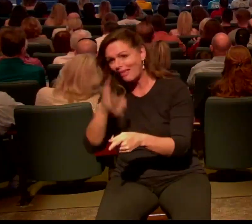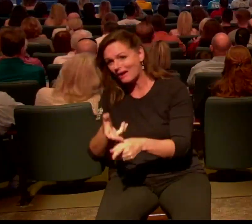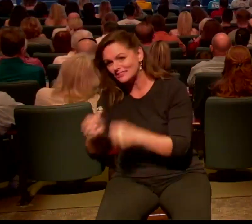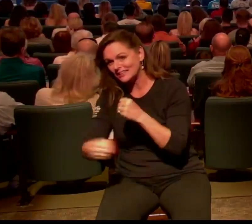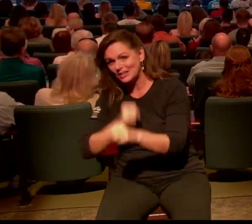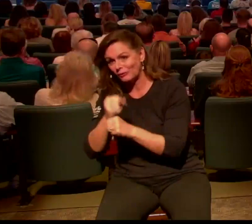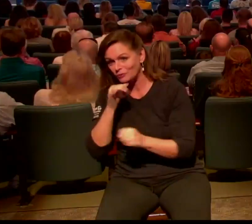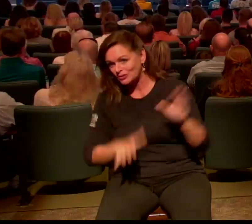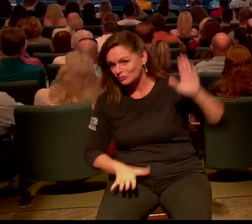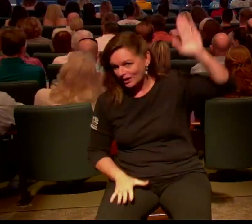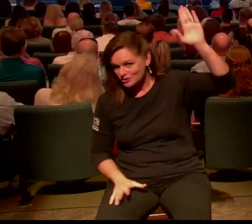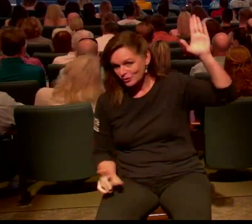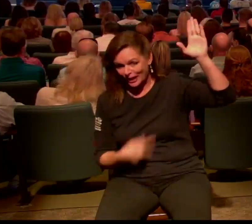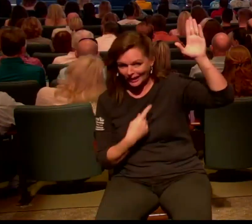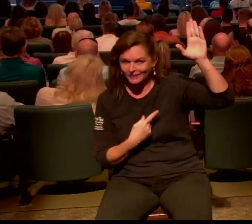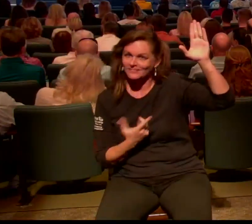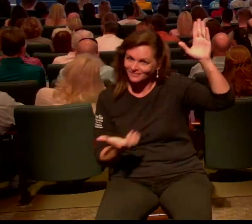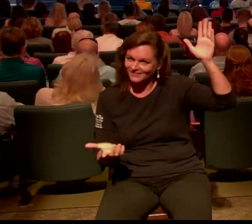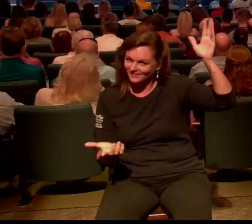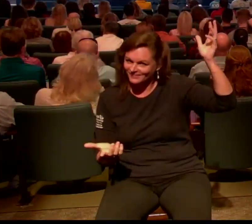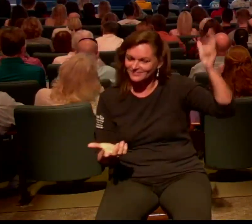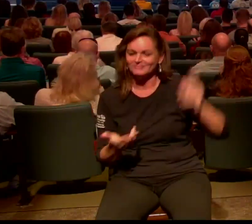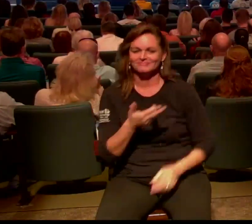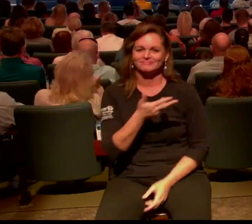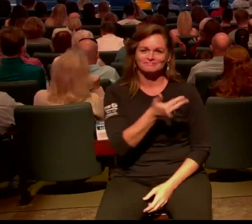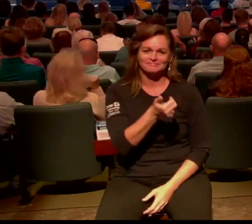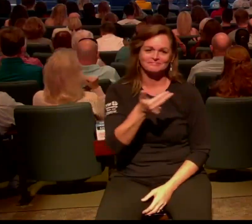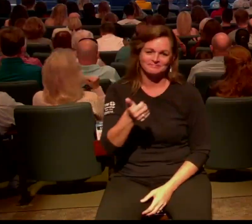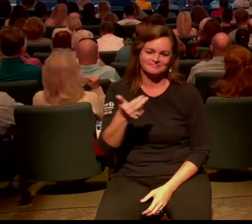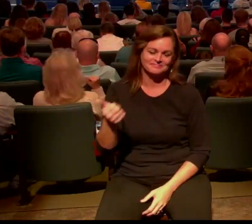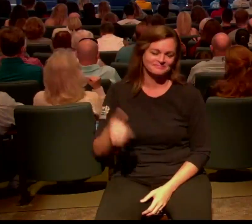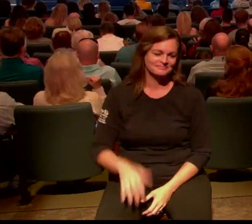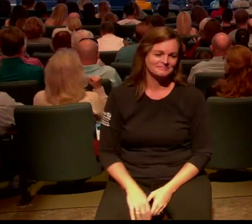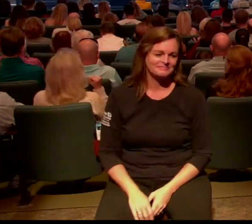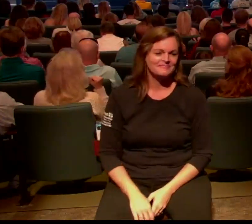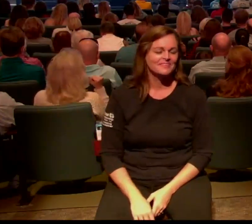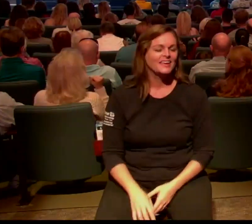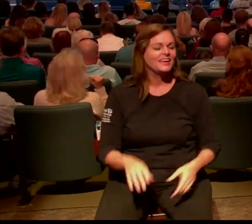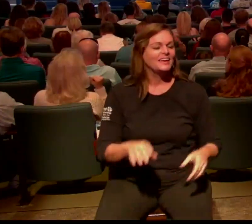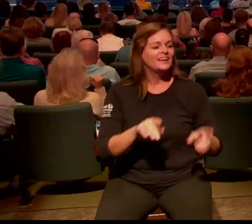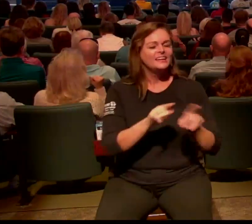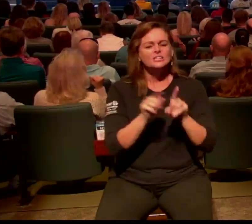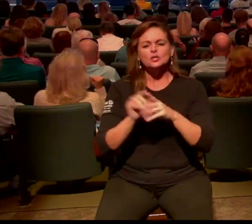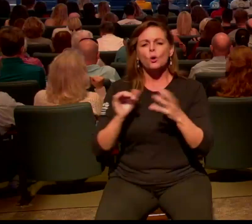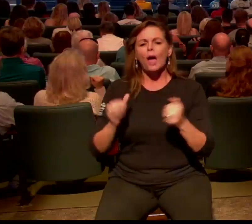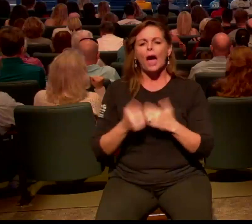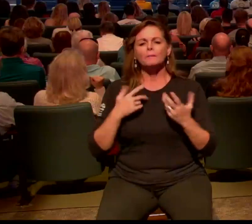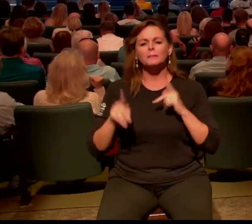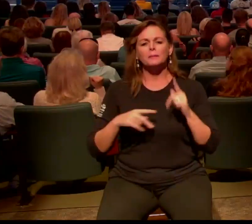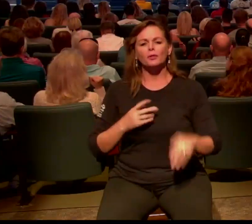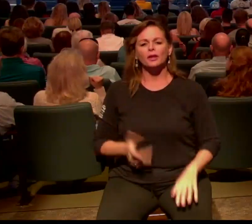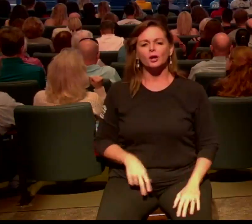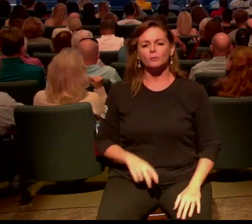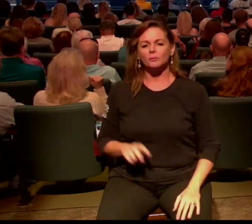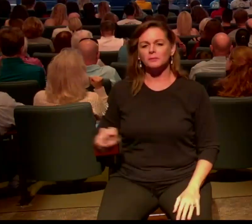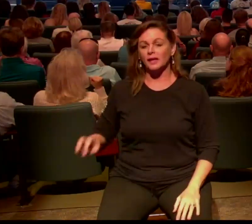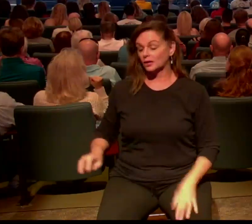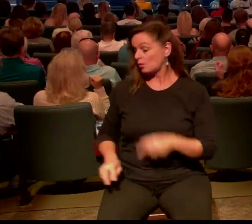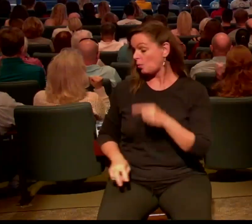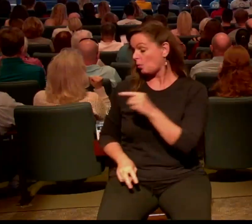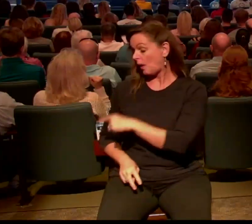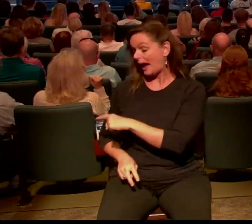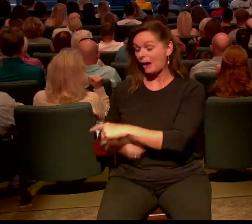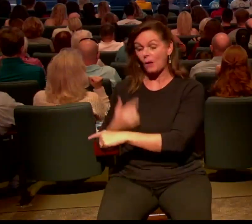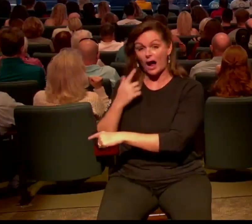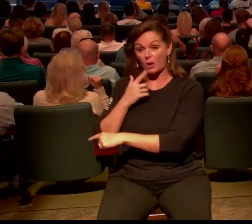just seriously doubt that. And how many of you, not only for yourself, how many of you are sitting beside somebody and you're saying to yourself, boy, I sure hope